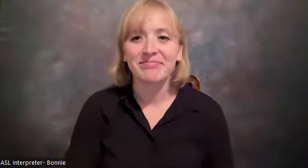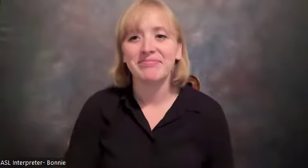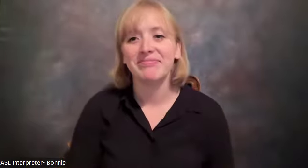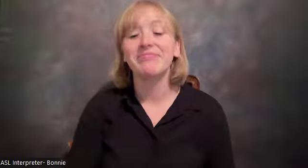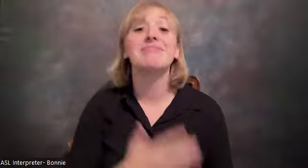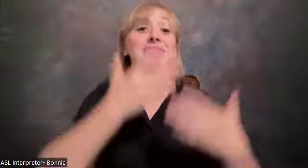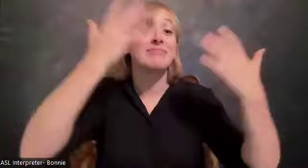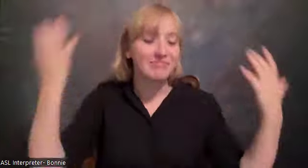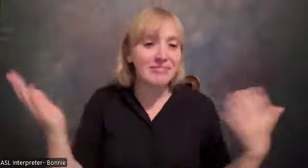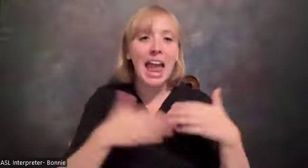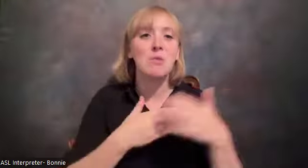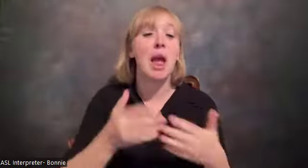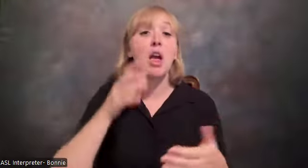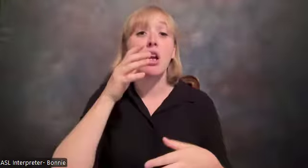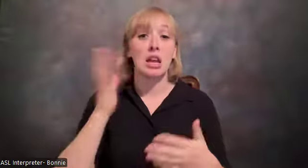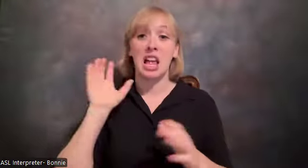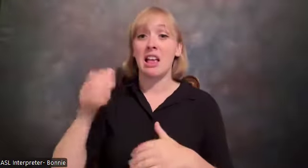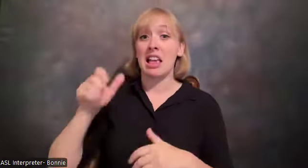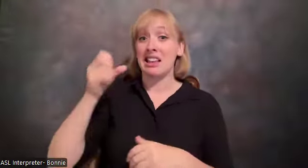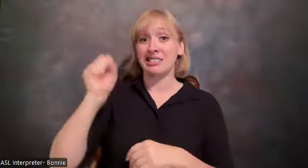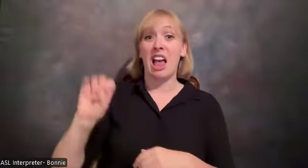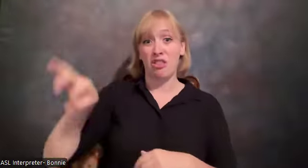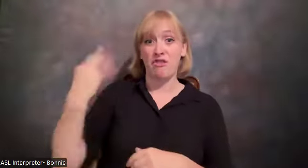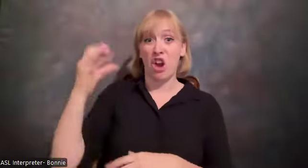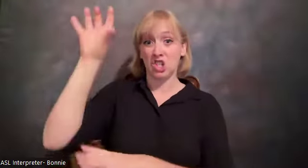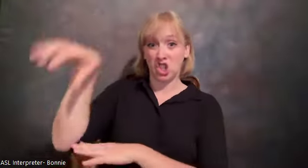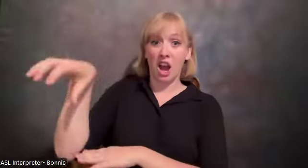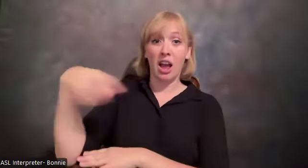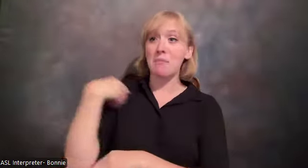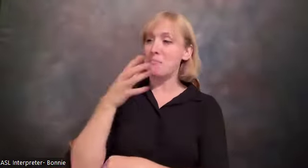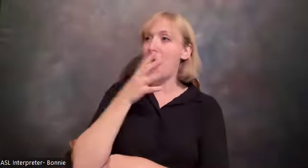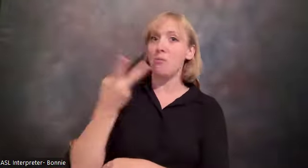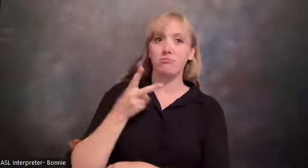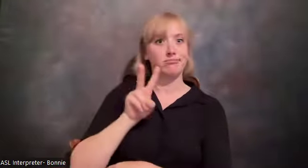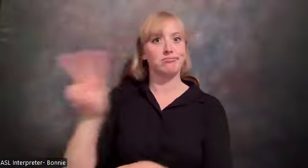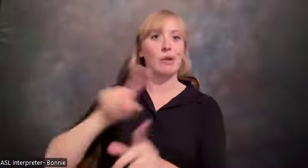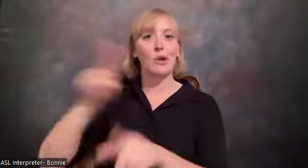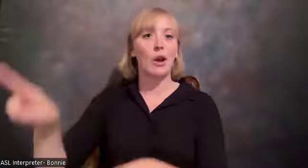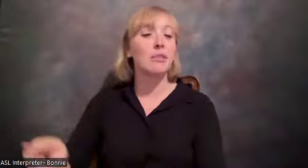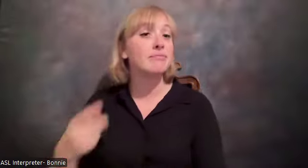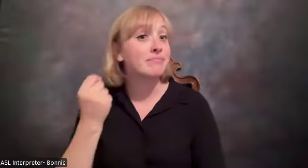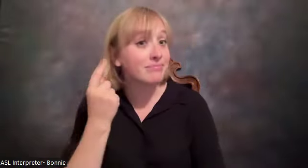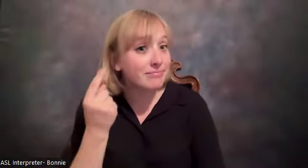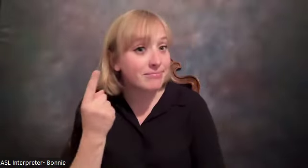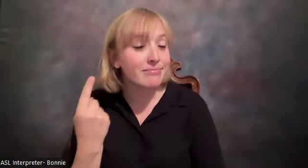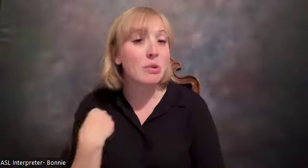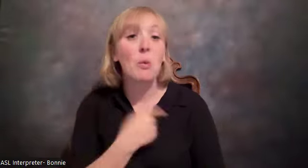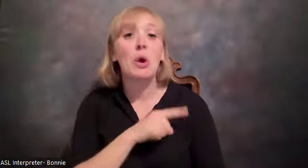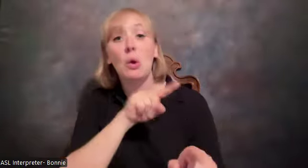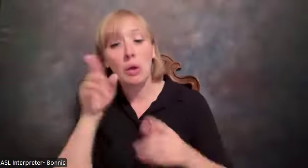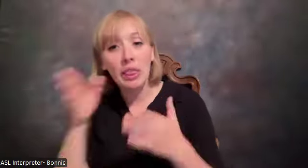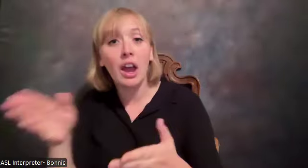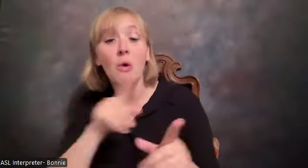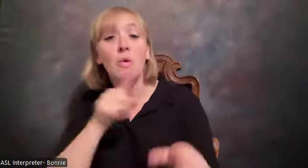But anyway, right? So my mom tells me, I go, hey, absolutely, let's do it. And she said, well, hey, Since we're going over anyway, let's go